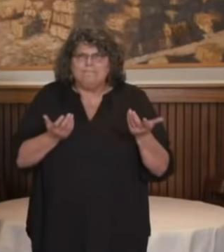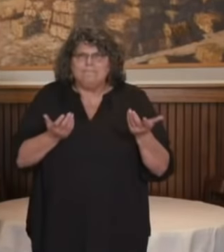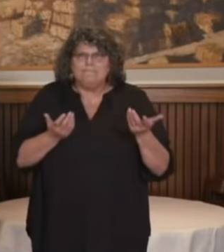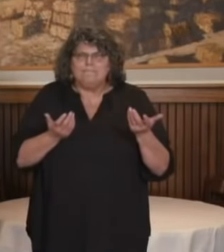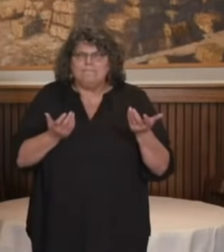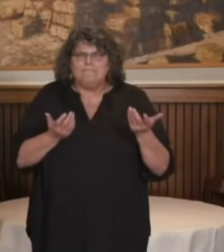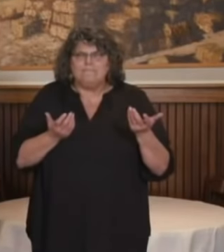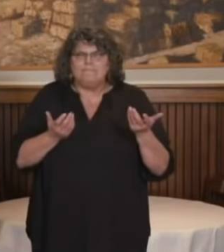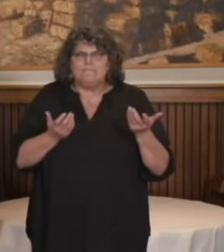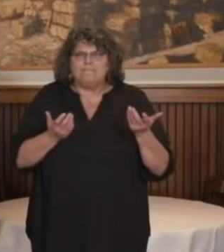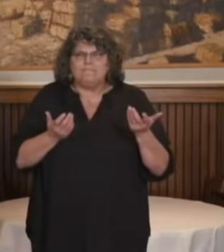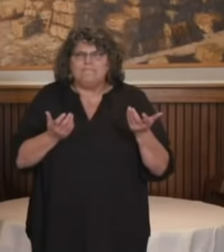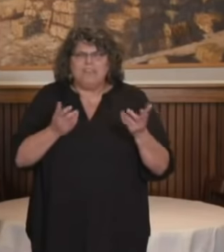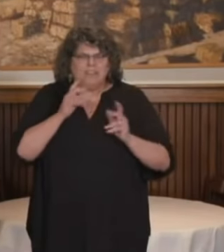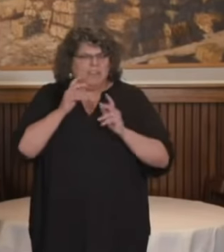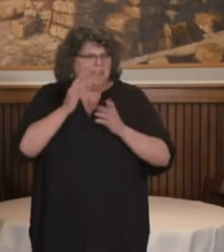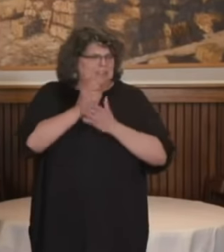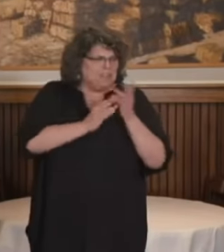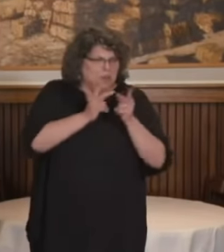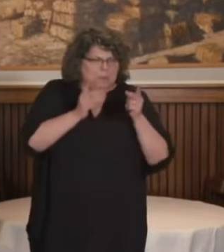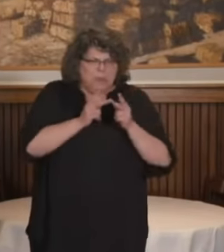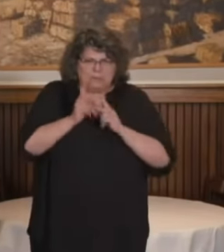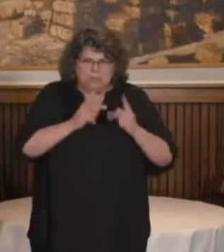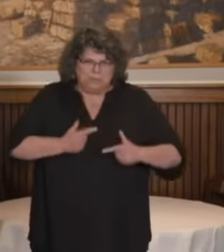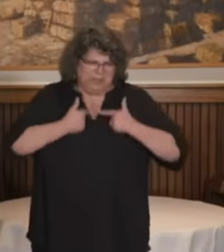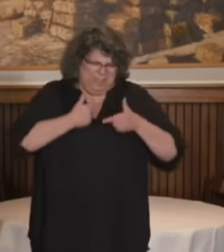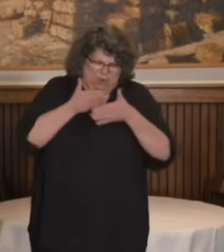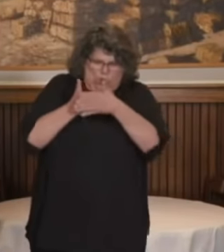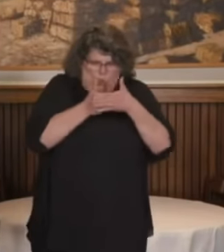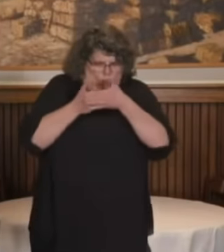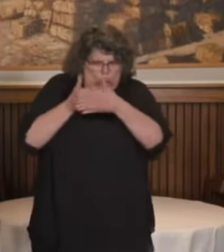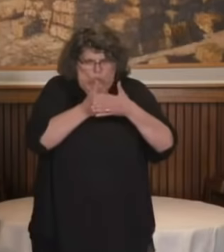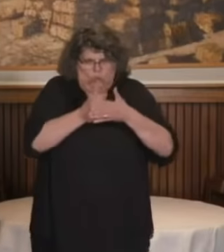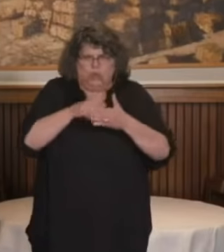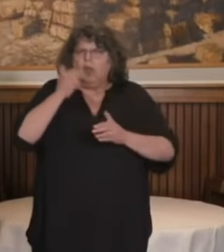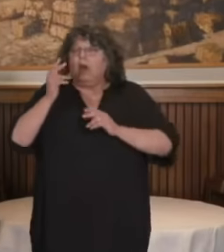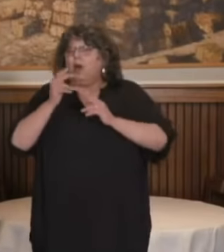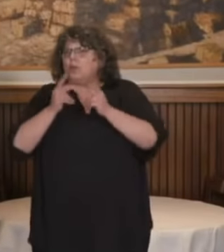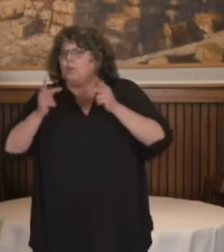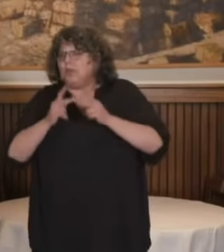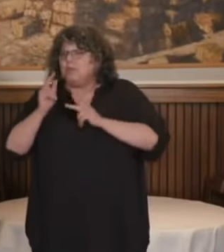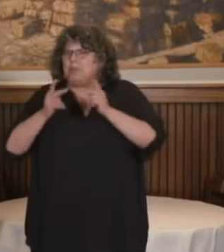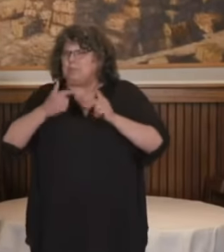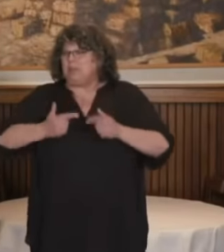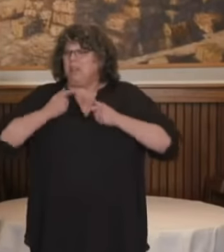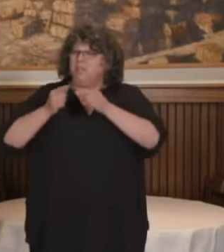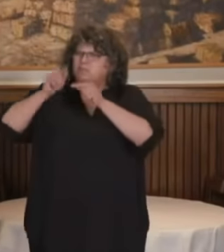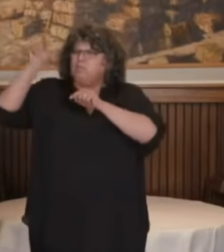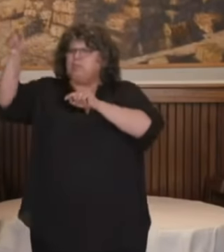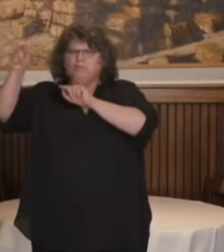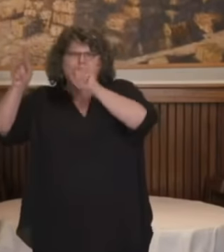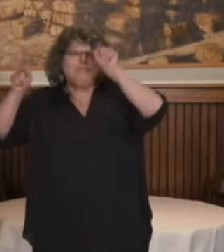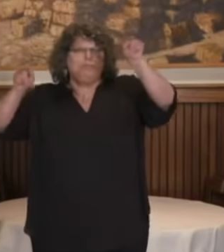proximate nature of density in terms of urban settings versus rural settings, the capacity to physically distance,